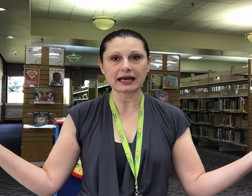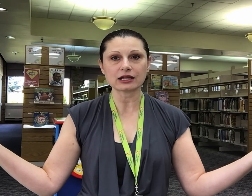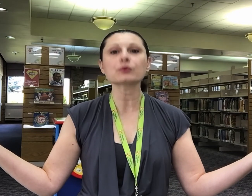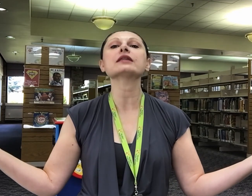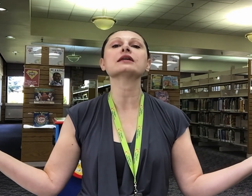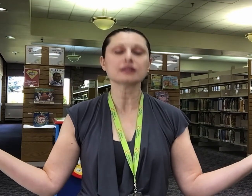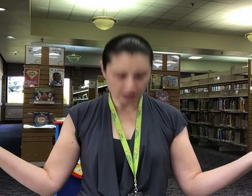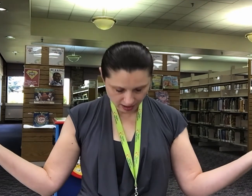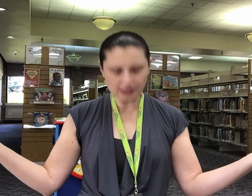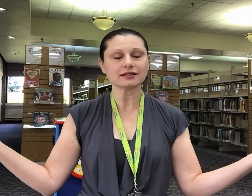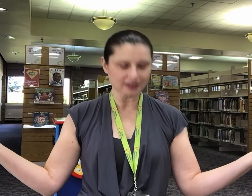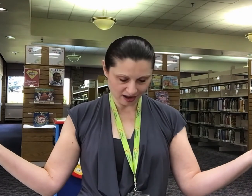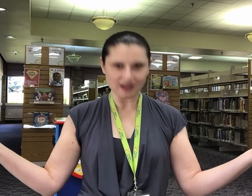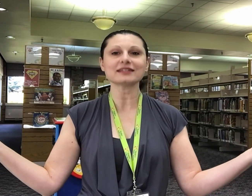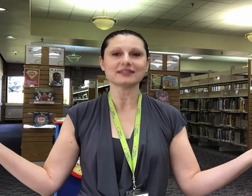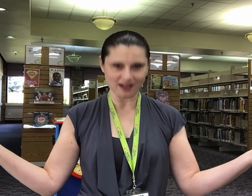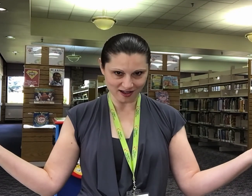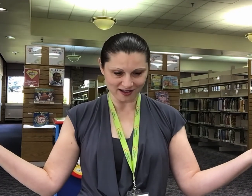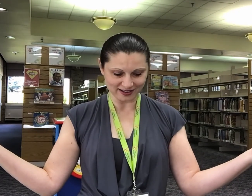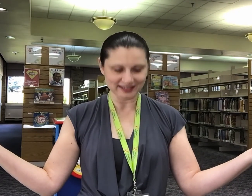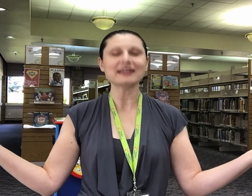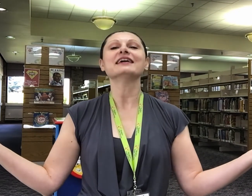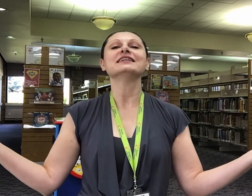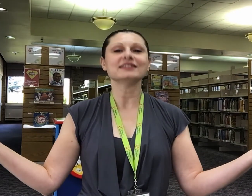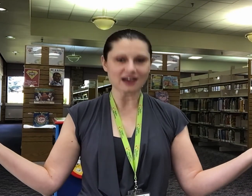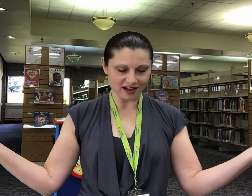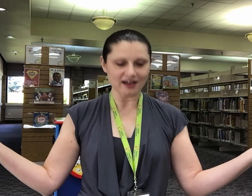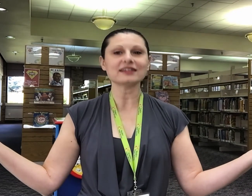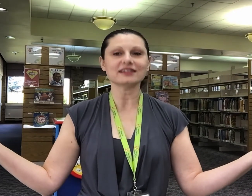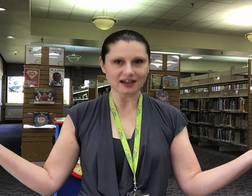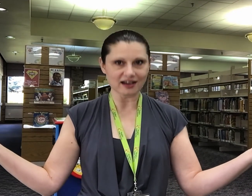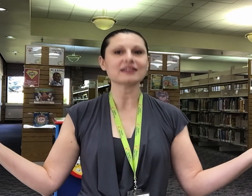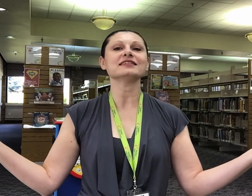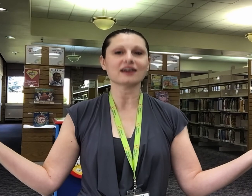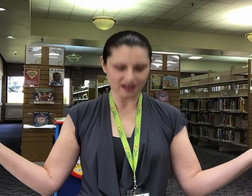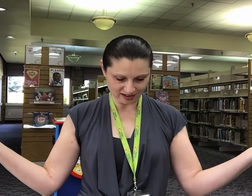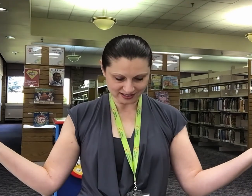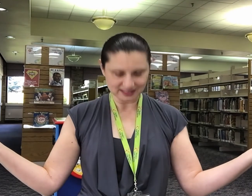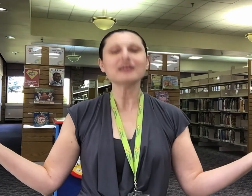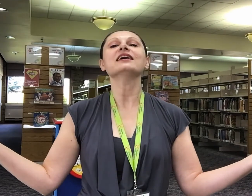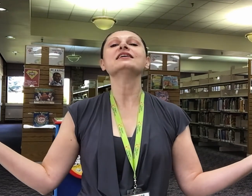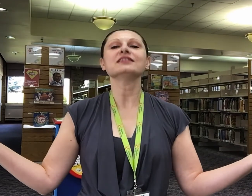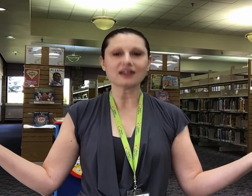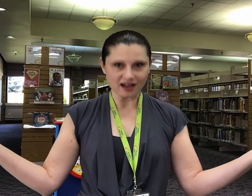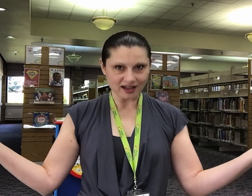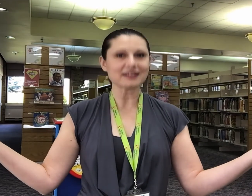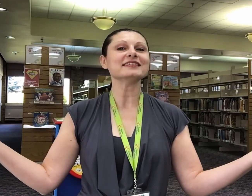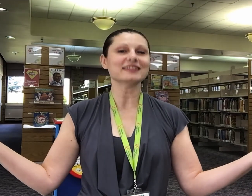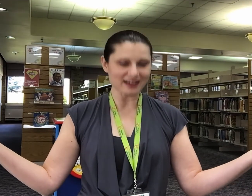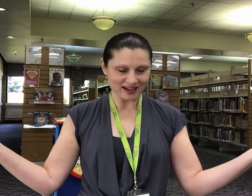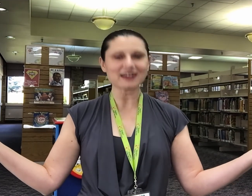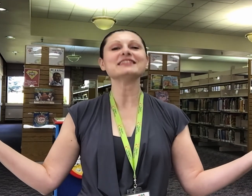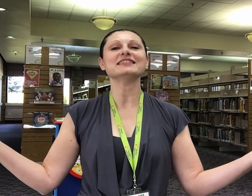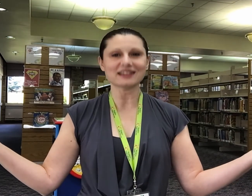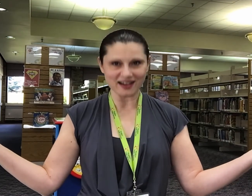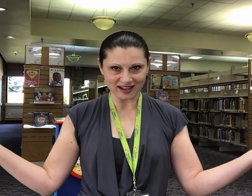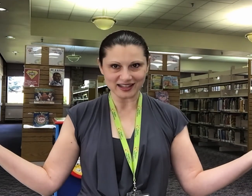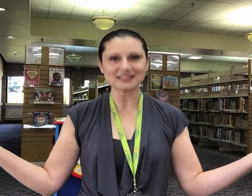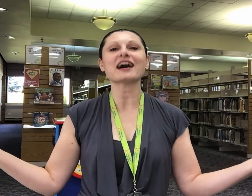head with a nod, nod, nod, nod, nod, nod, nod, nod, nod.